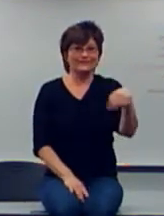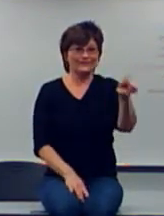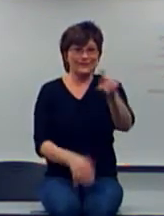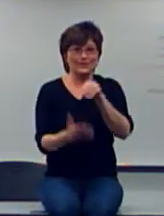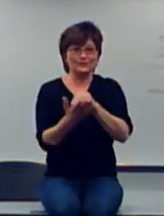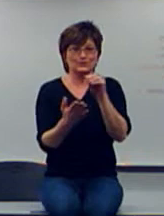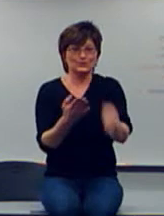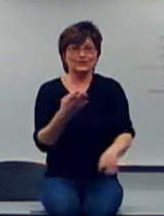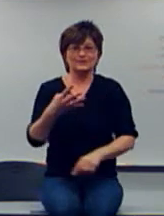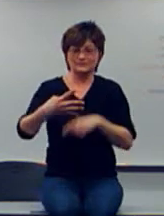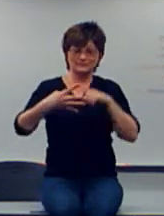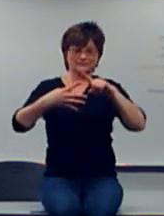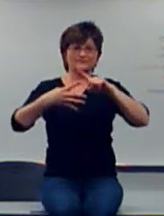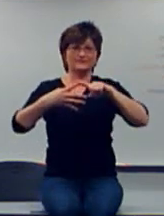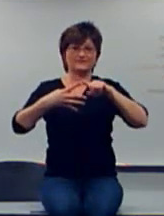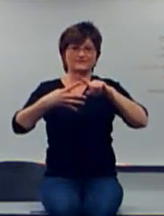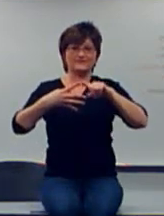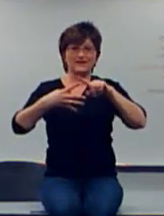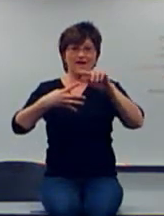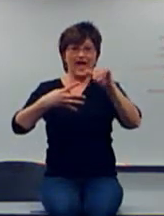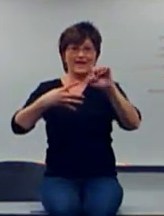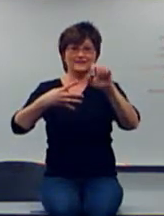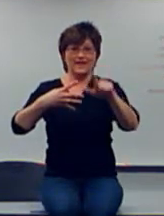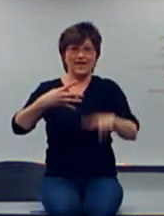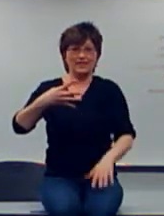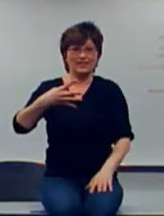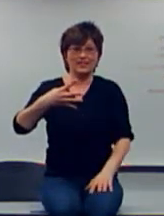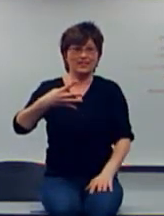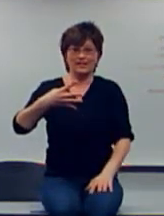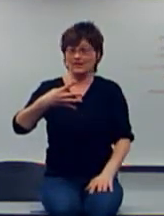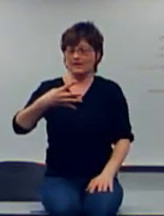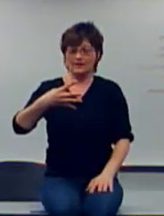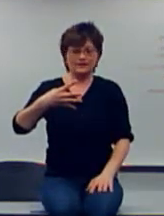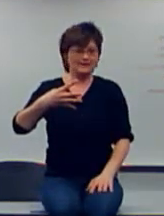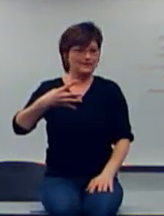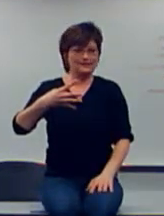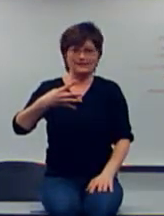My suggestion always to my students is the first part in ASL,